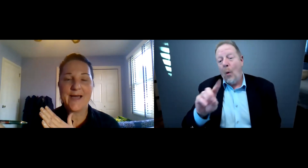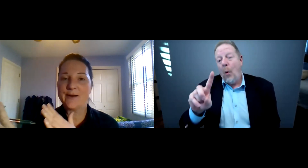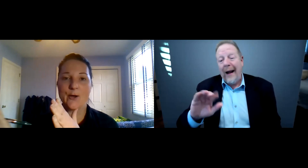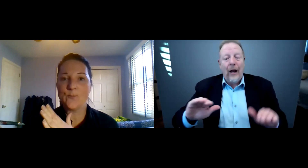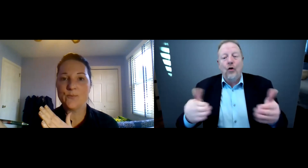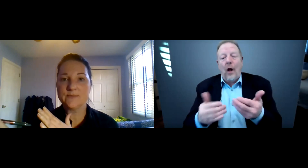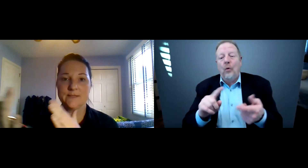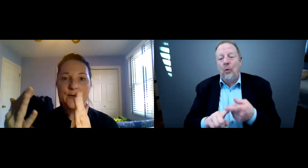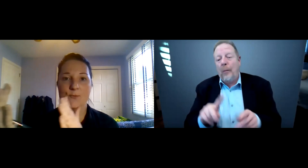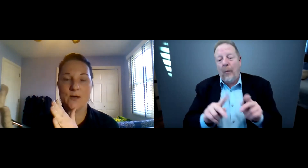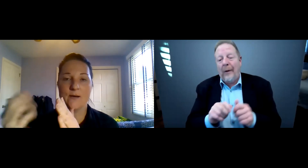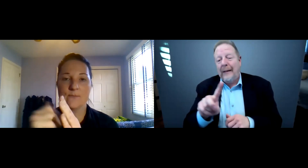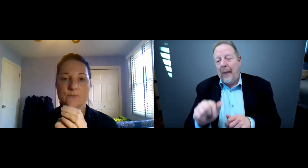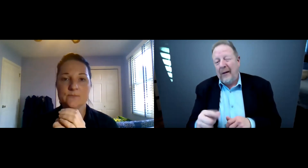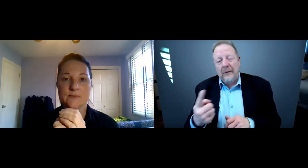on how to help,